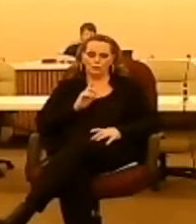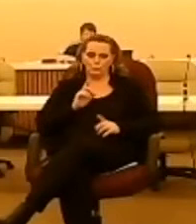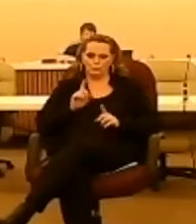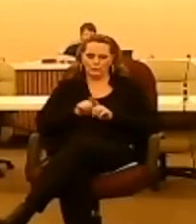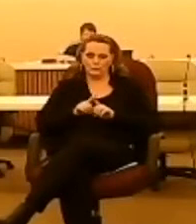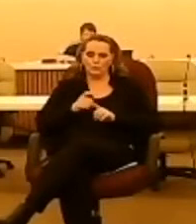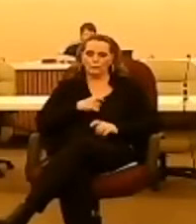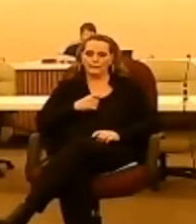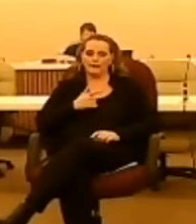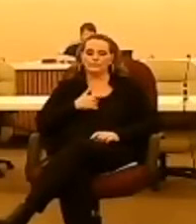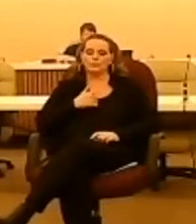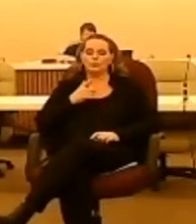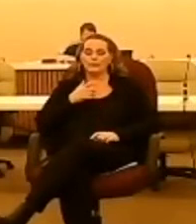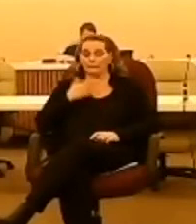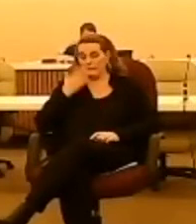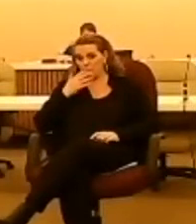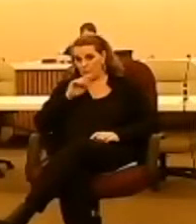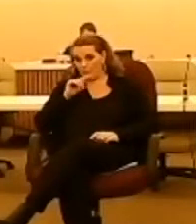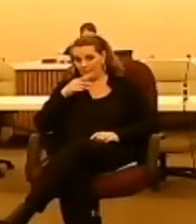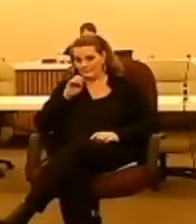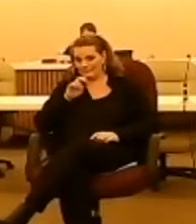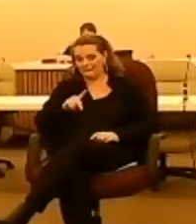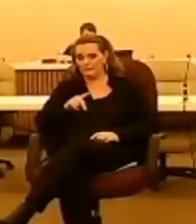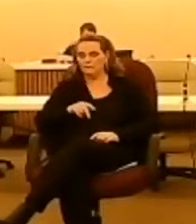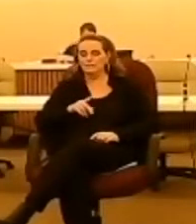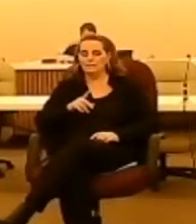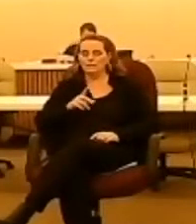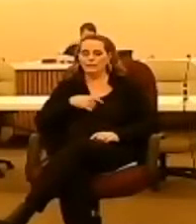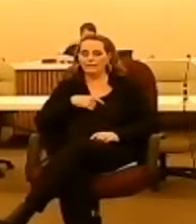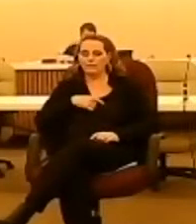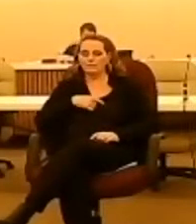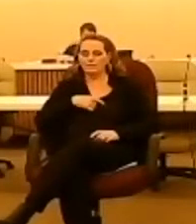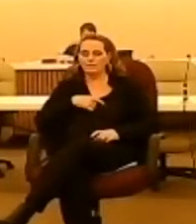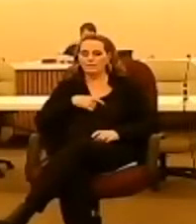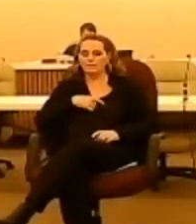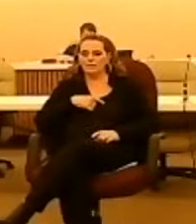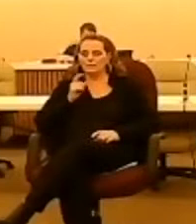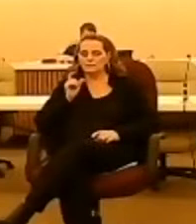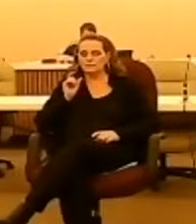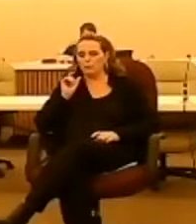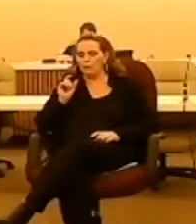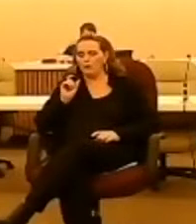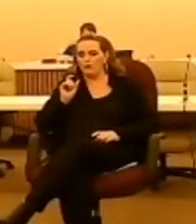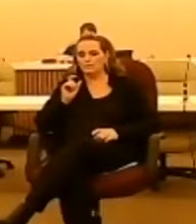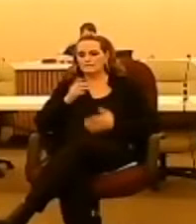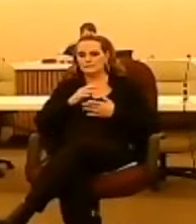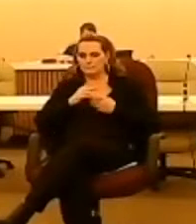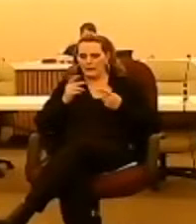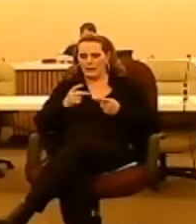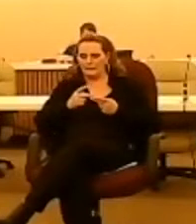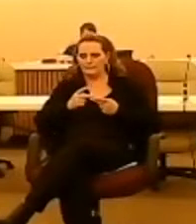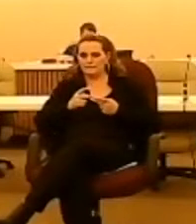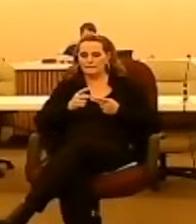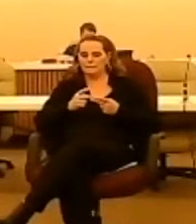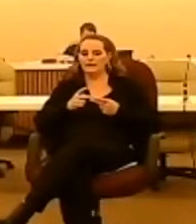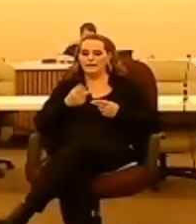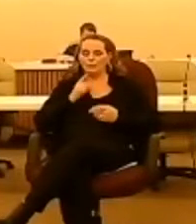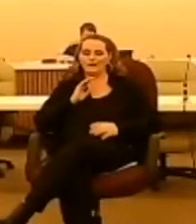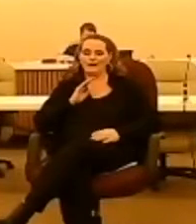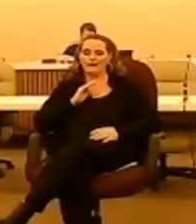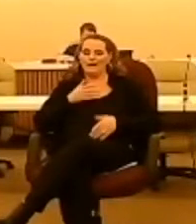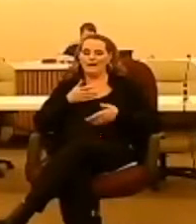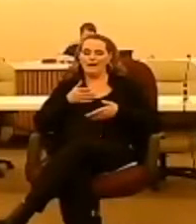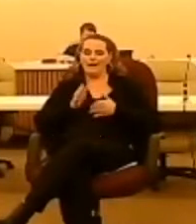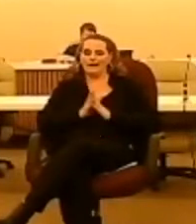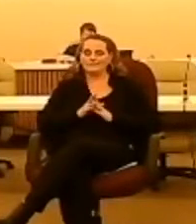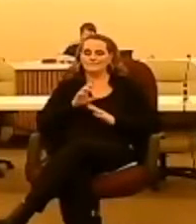found a small spot bed. So we asked the DEC to start cleaning that area, and the DEC say, and